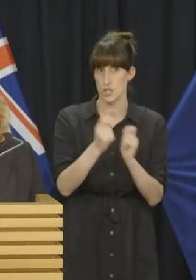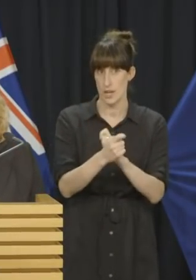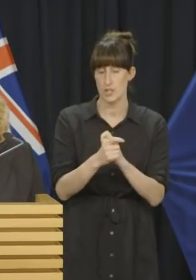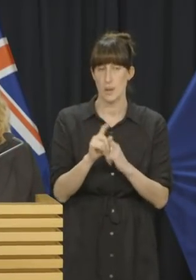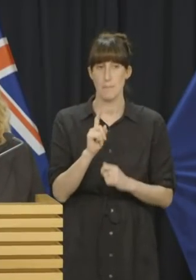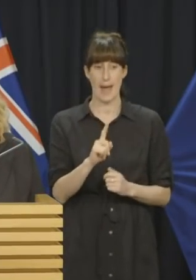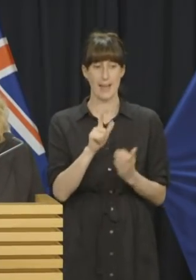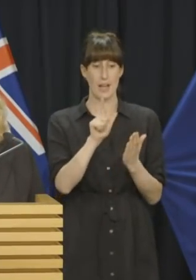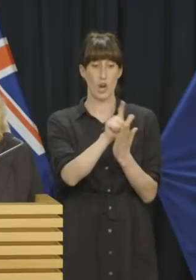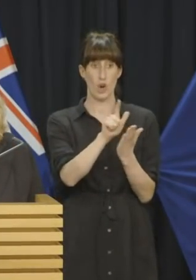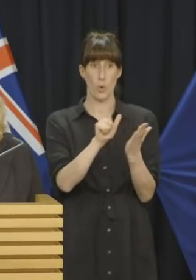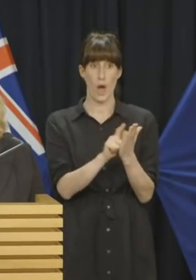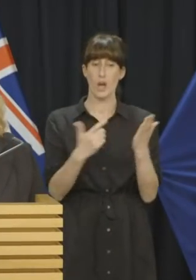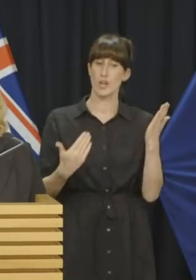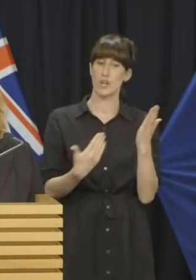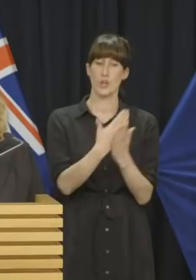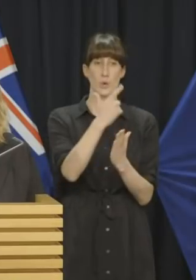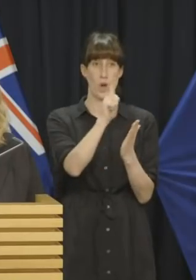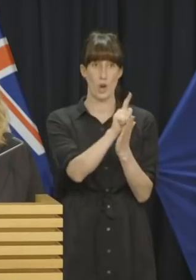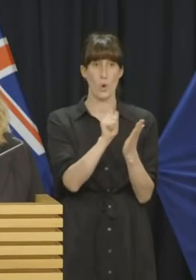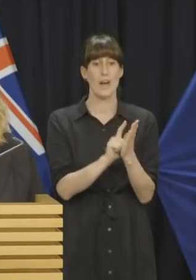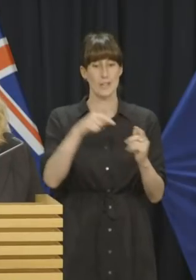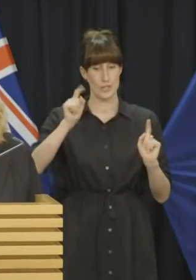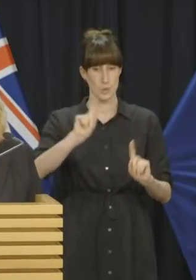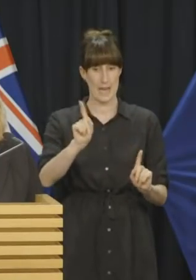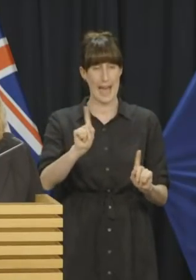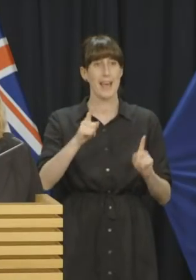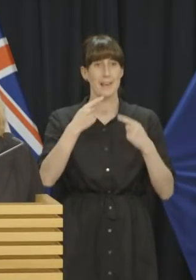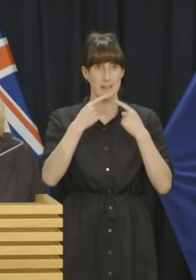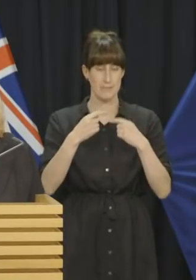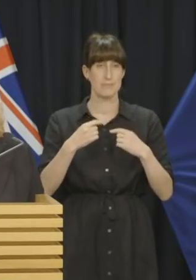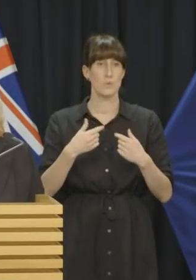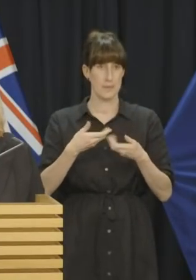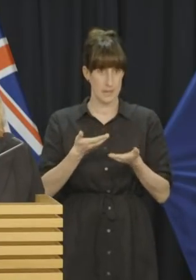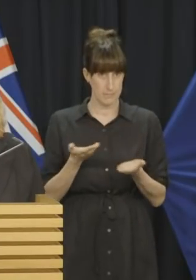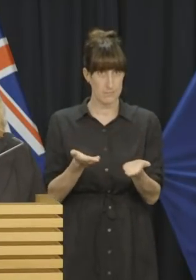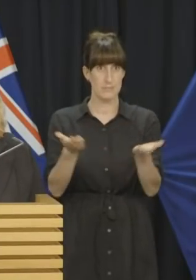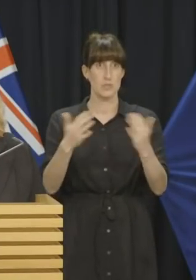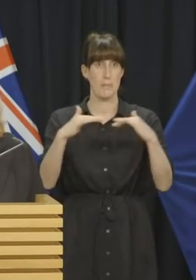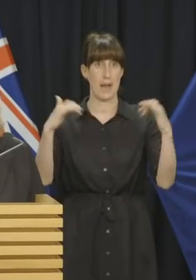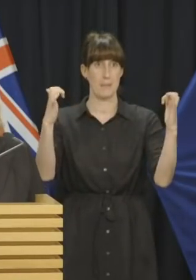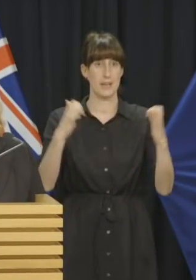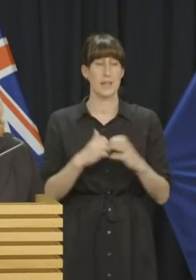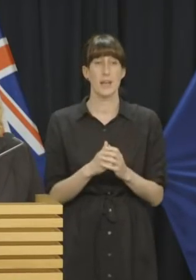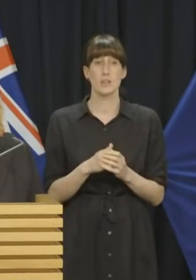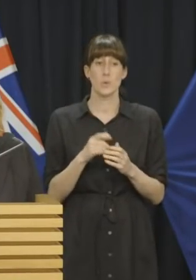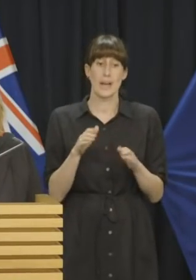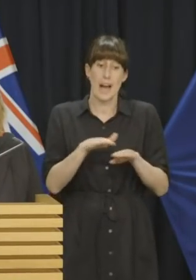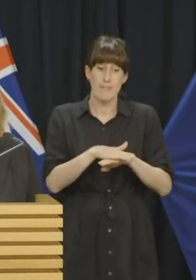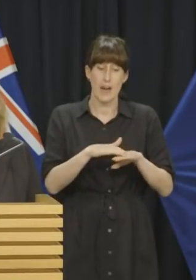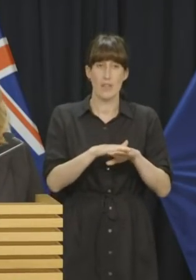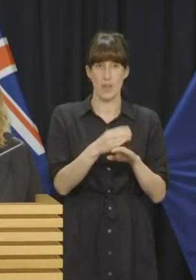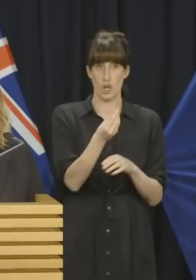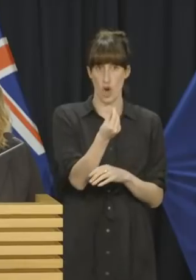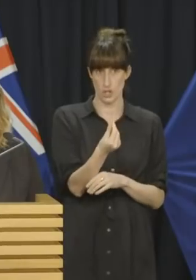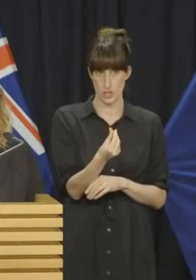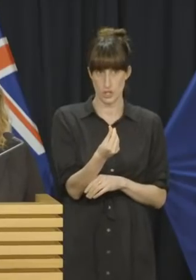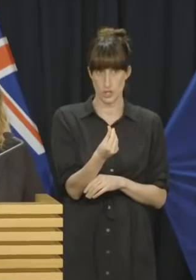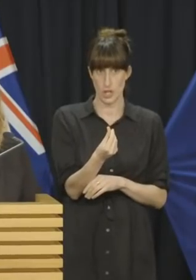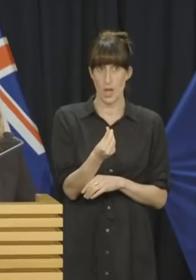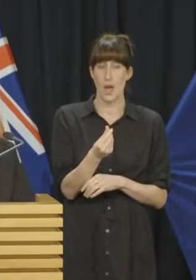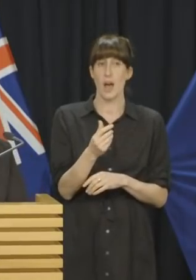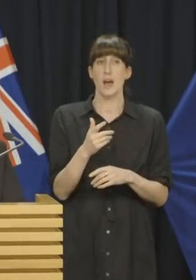will be introduced to Parliament today that will enable regulations to be developed to recover some costs from some